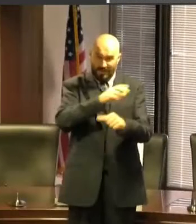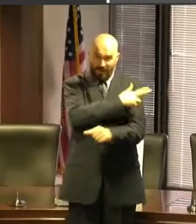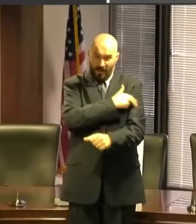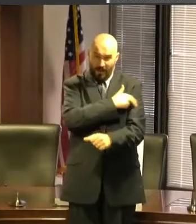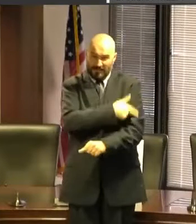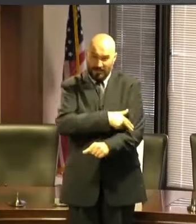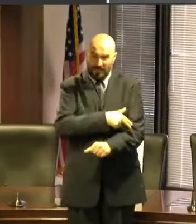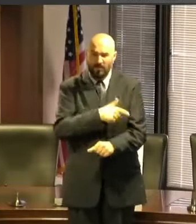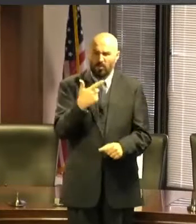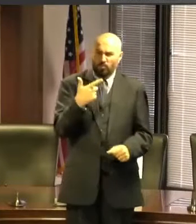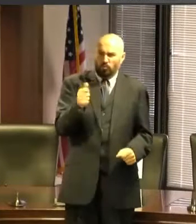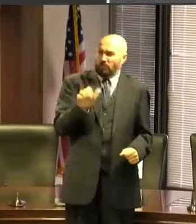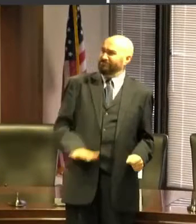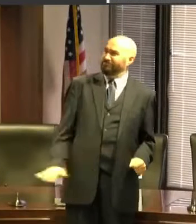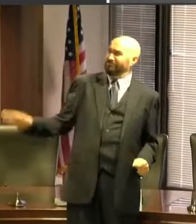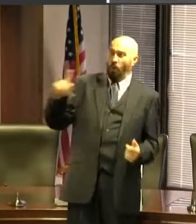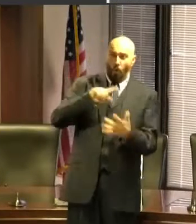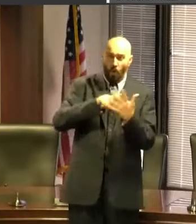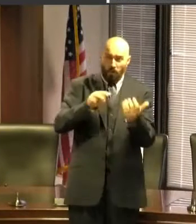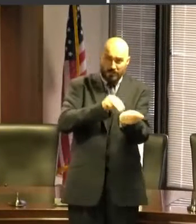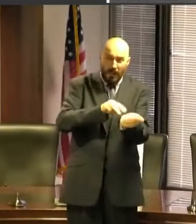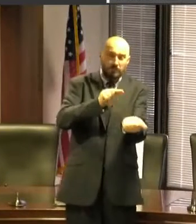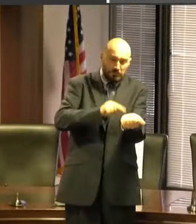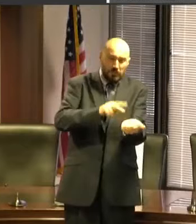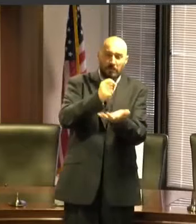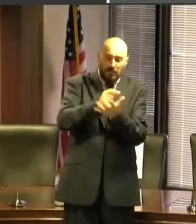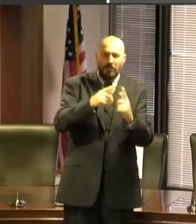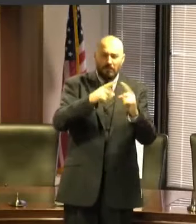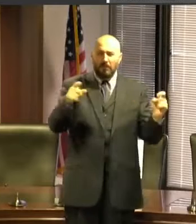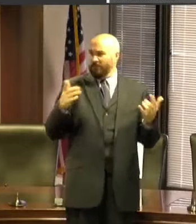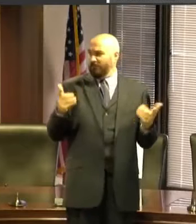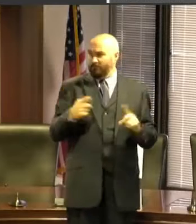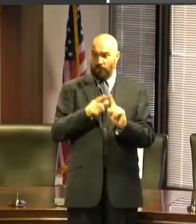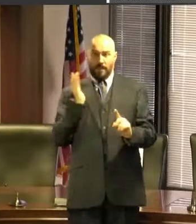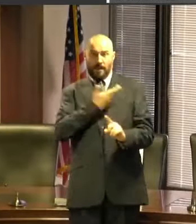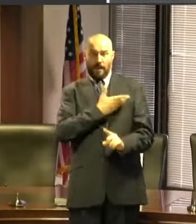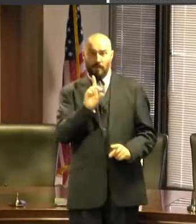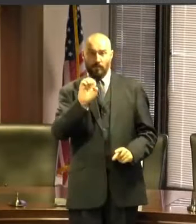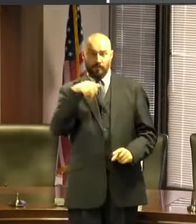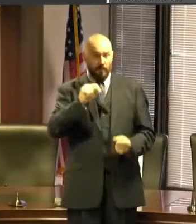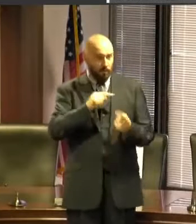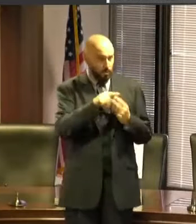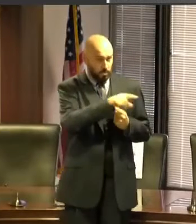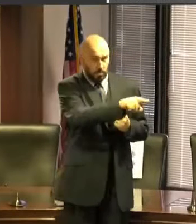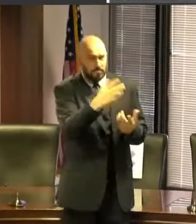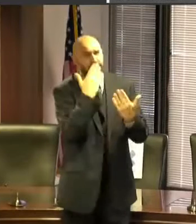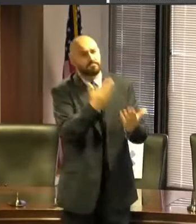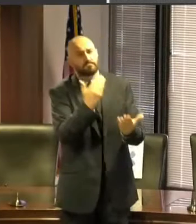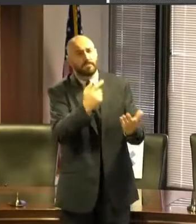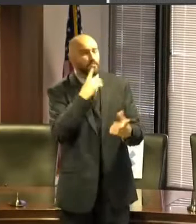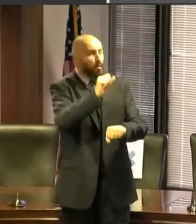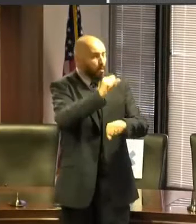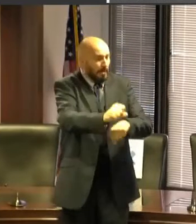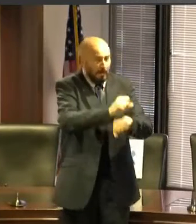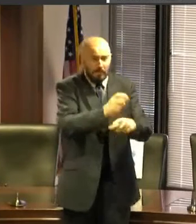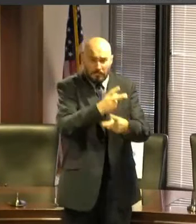Georgia, we at the department want to thank you. We cannot be more grateful for the work that you're doing to keep our citizens safe and our